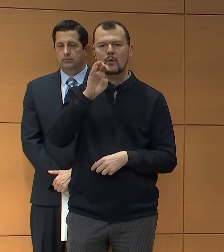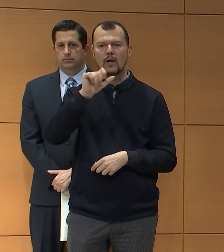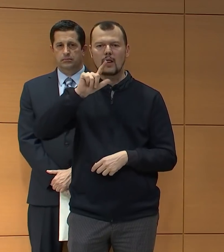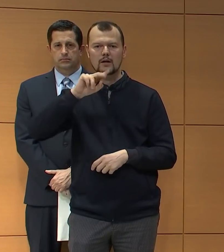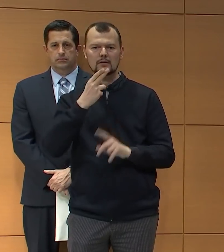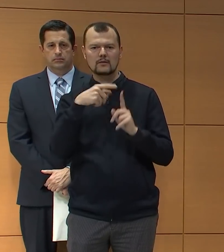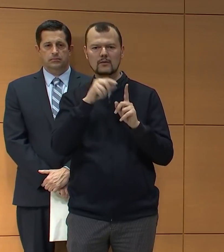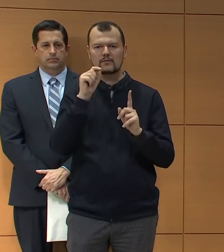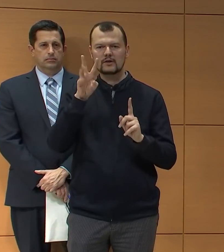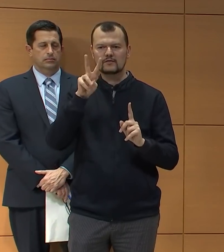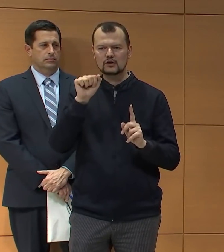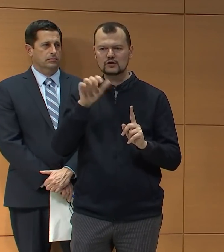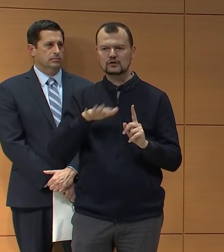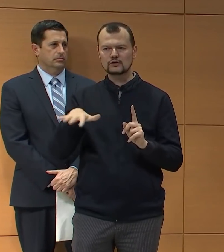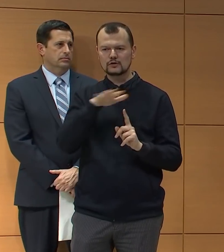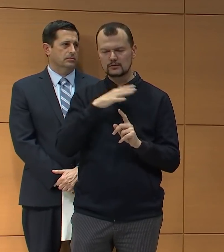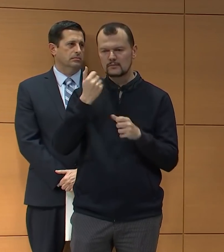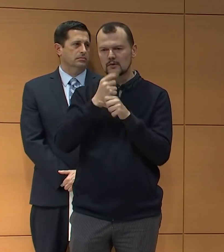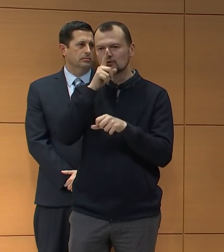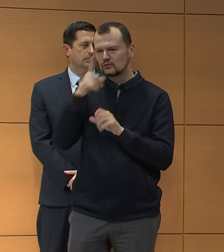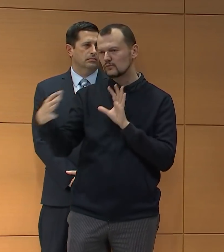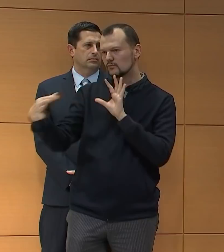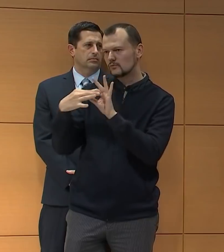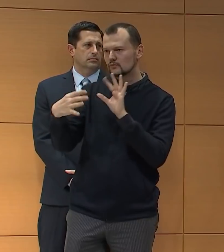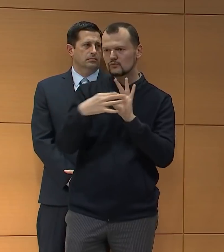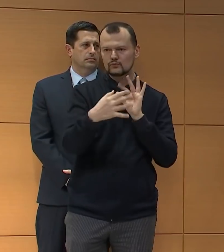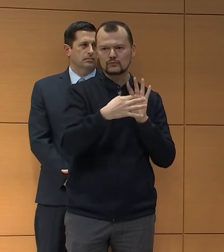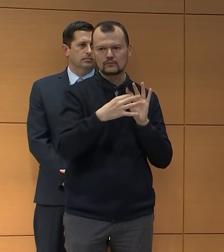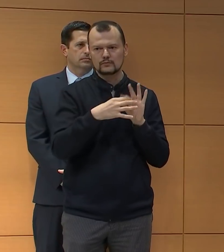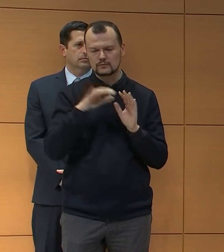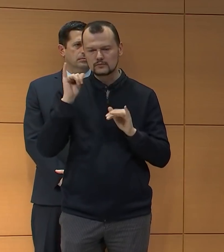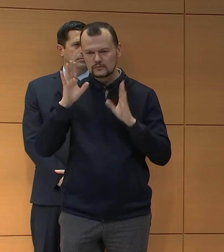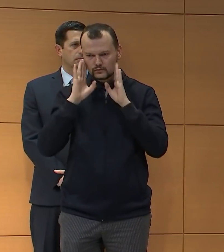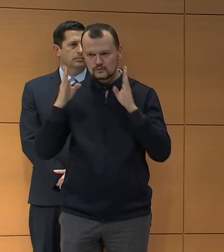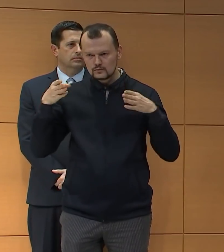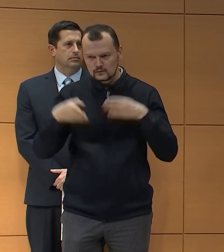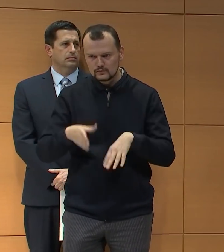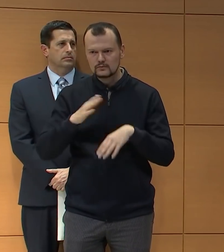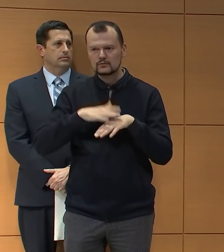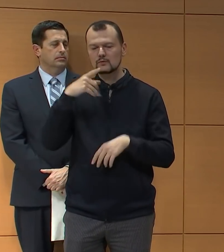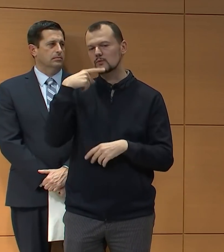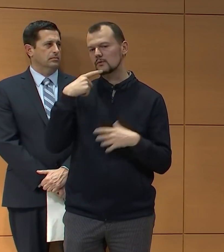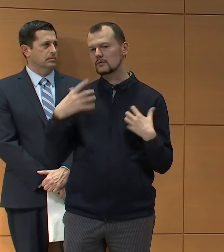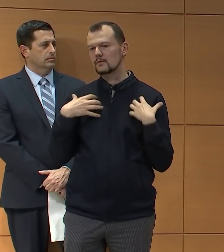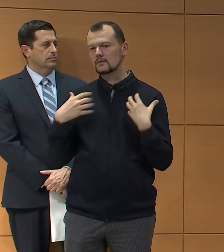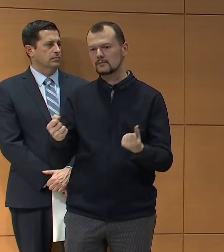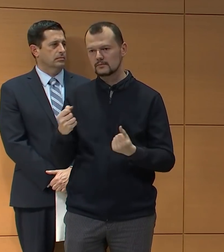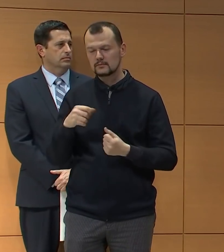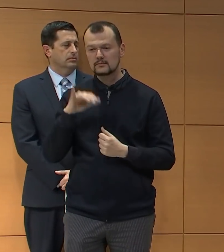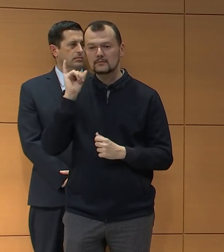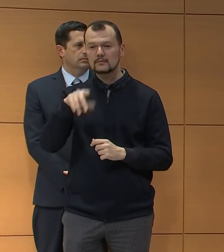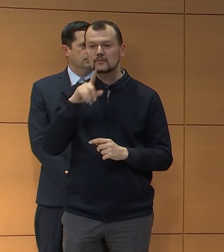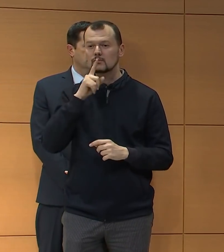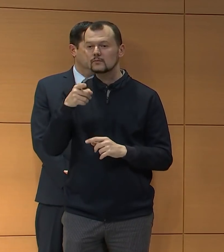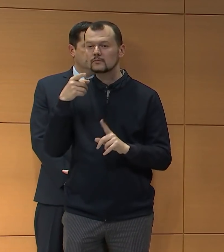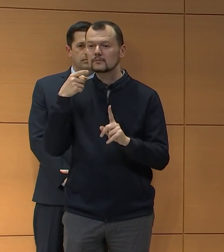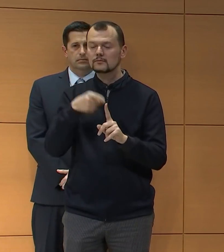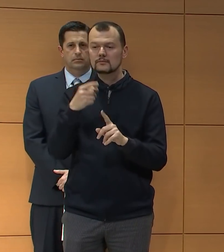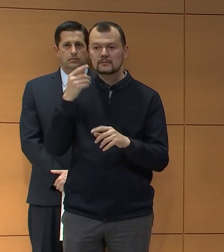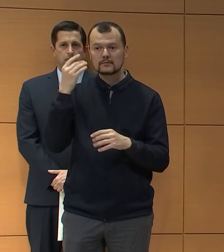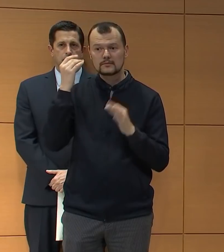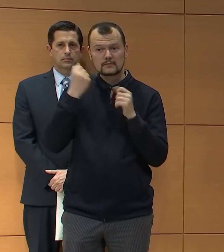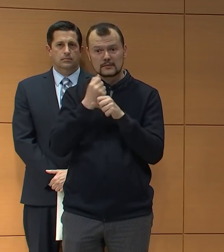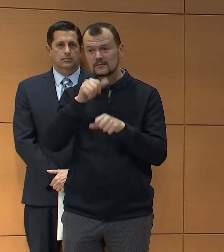again, right now our focus is on the public health component. We realize that any decision we make has real economic